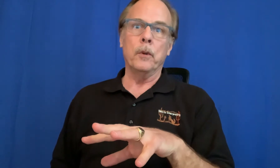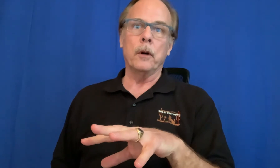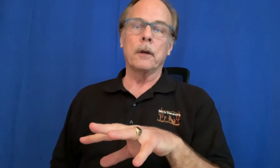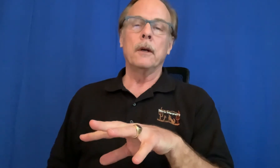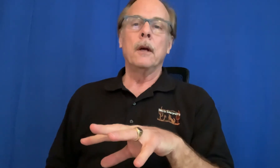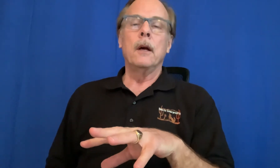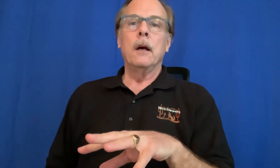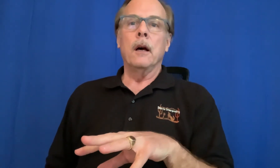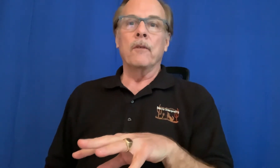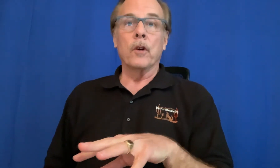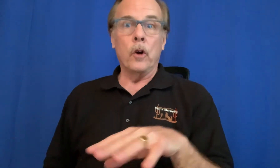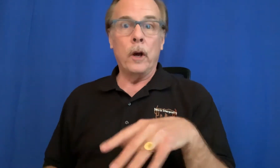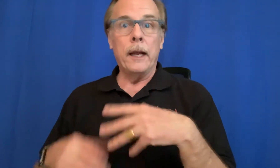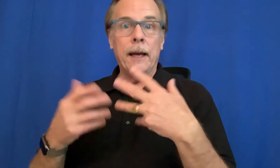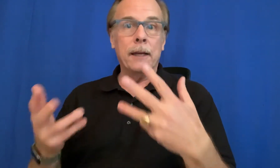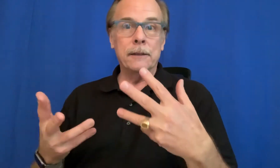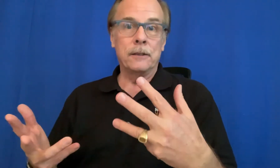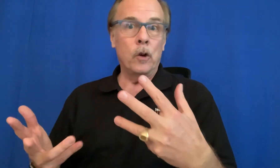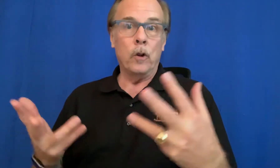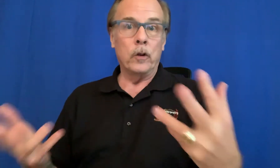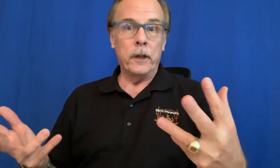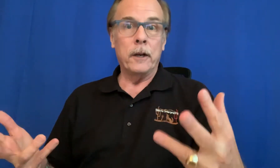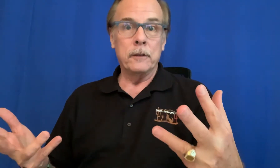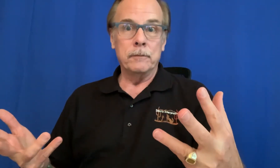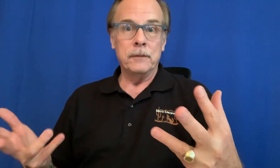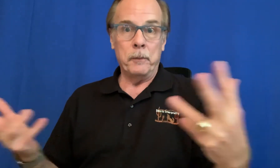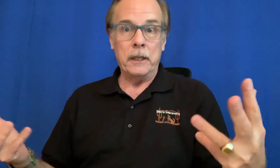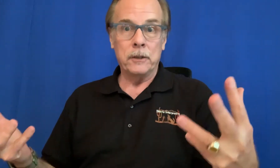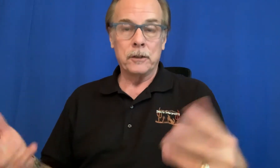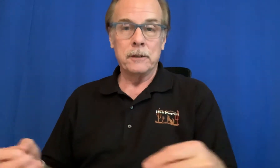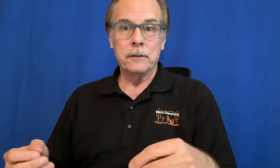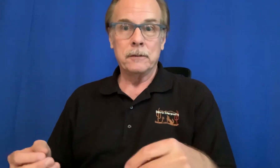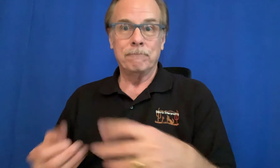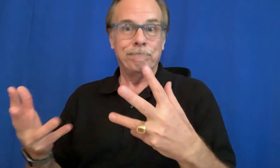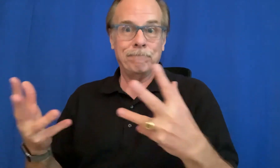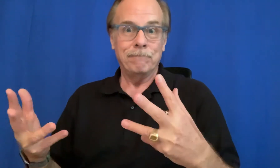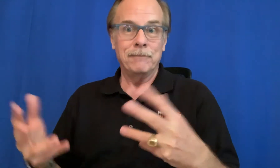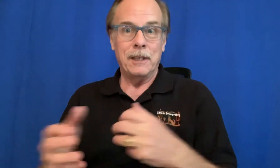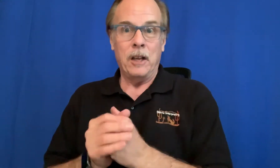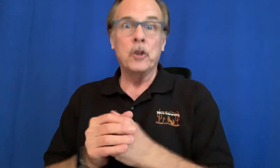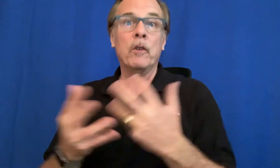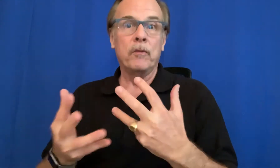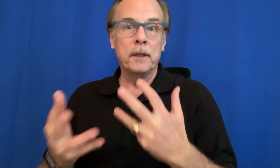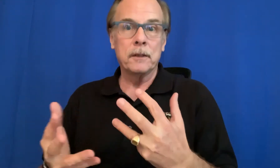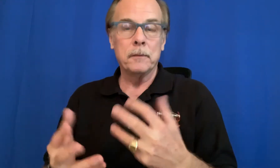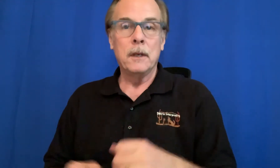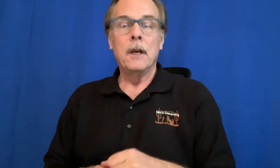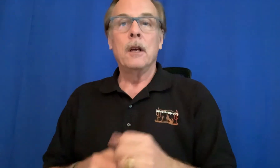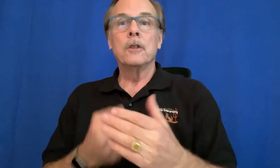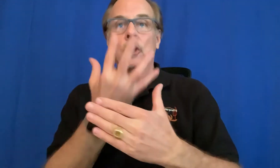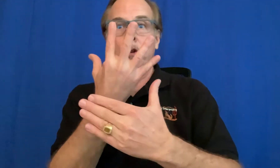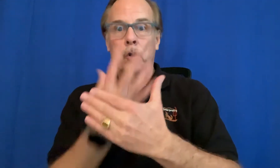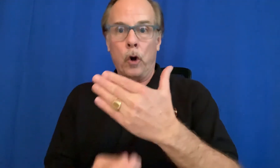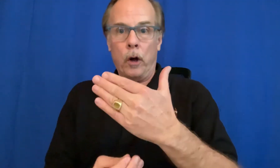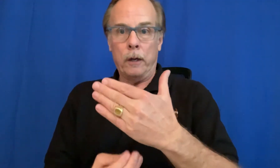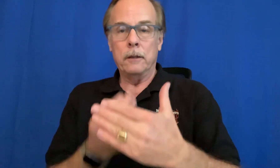book. For gone as no longer there, diminished, a euphemism, so they're gone.